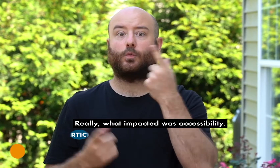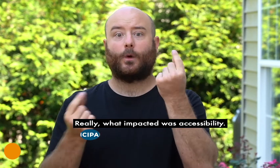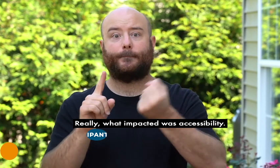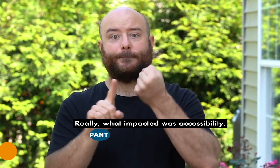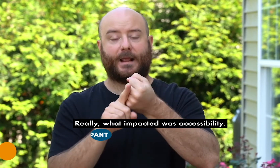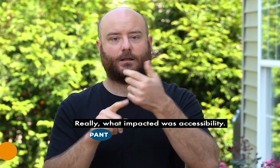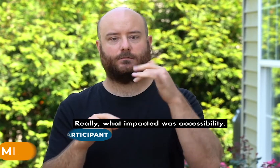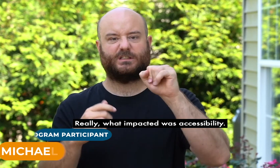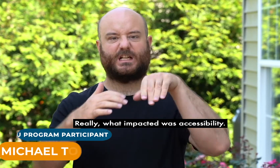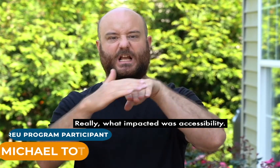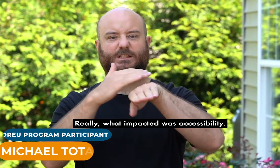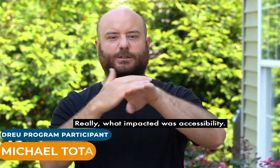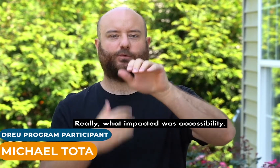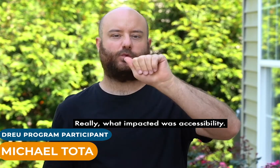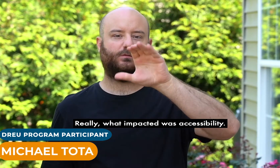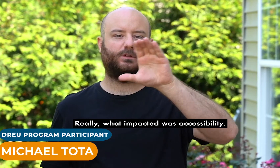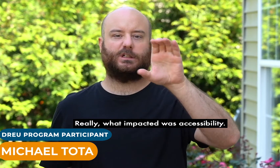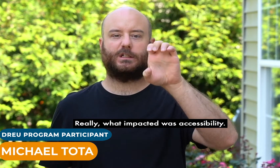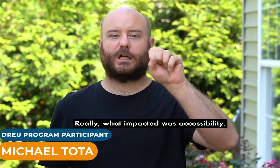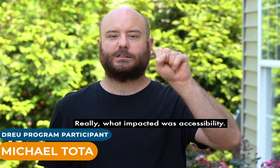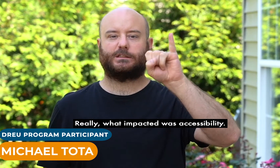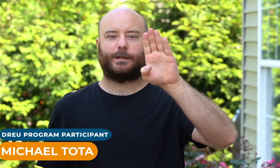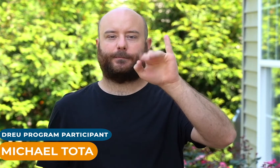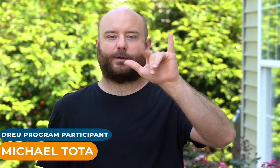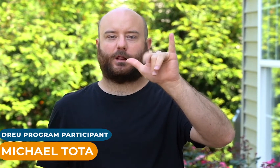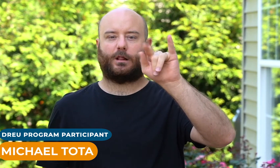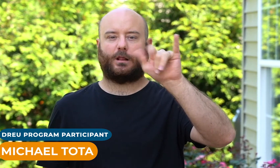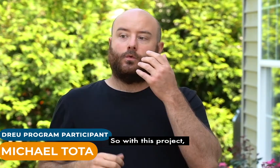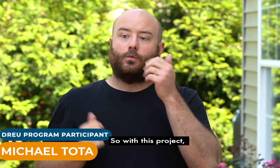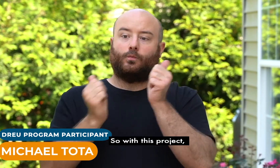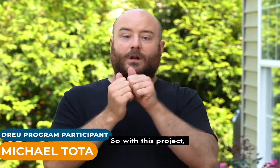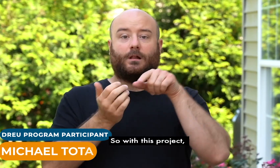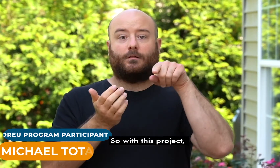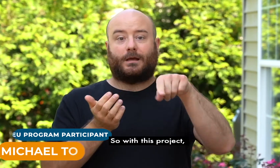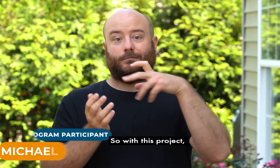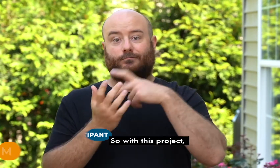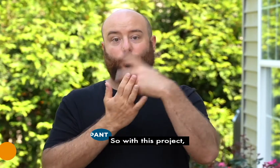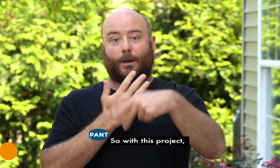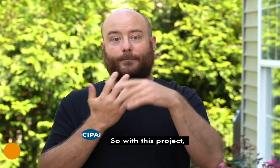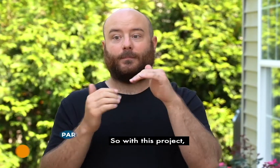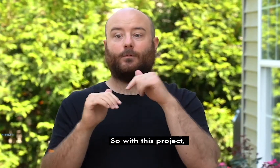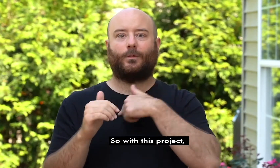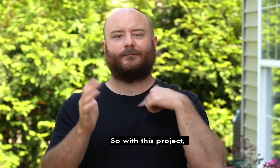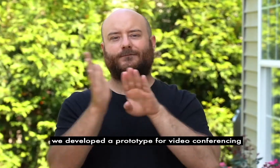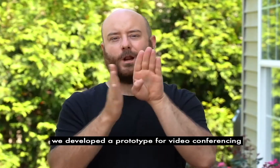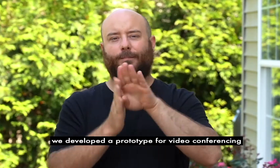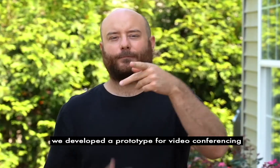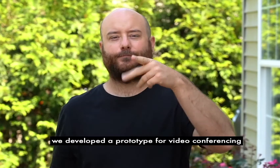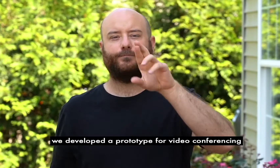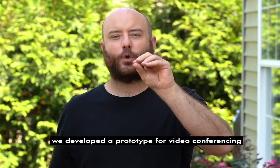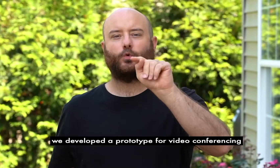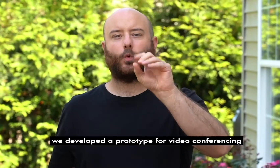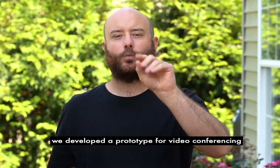Really, what impacted was accessibility. So, with this project we